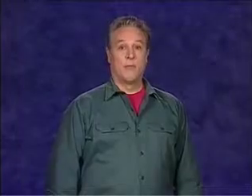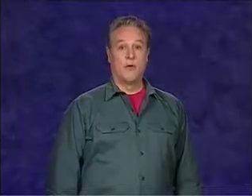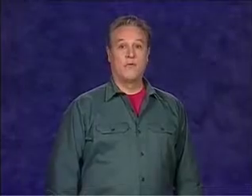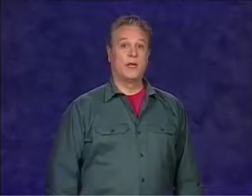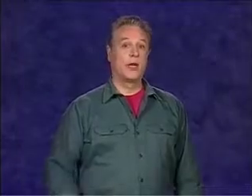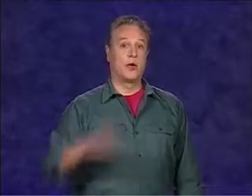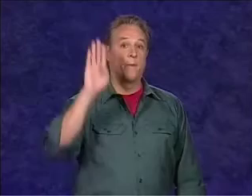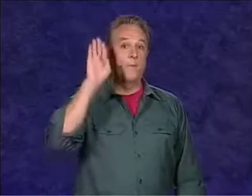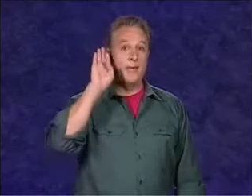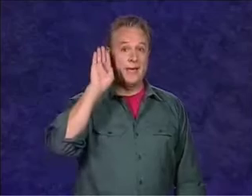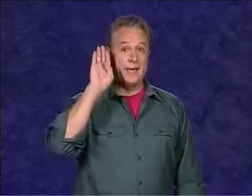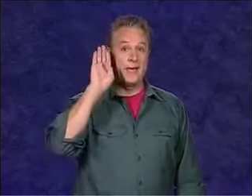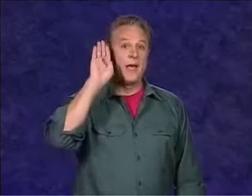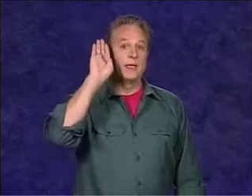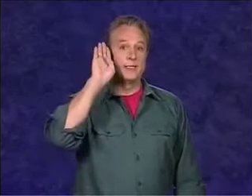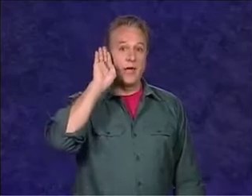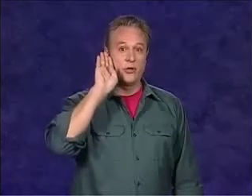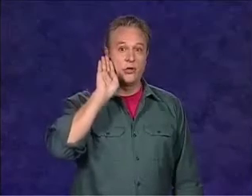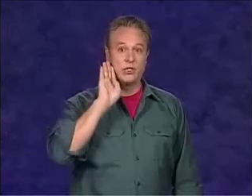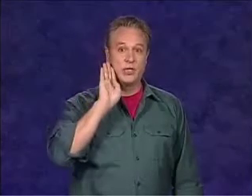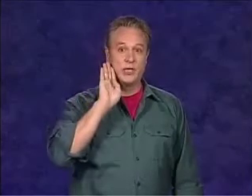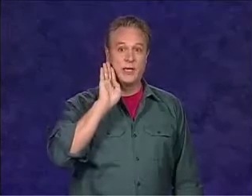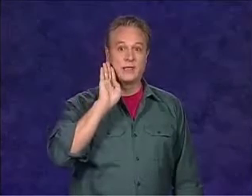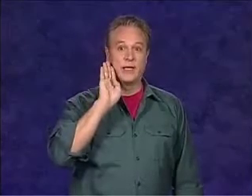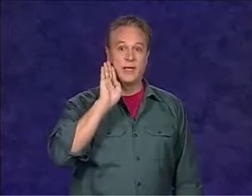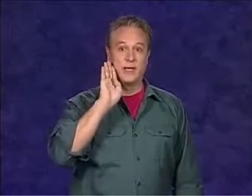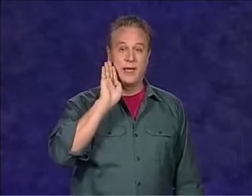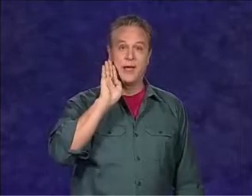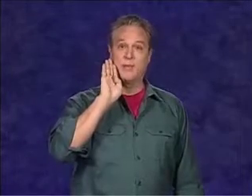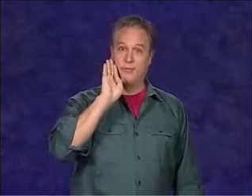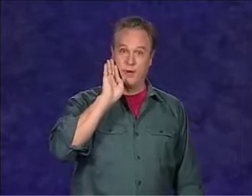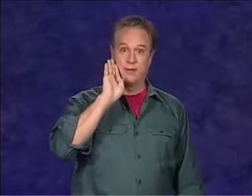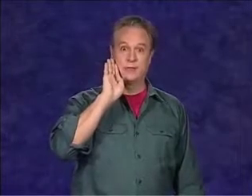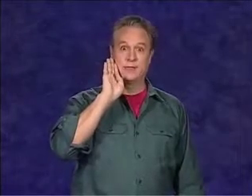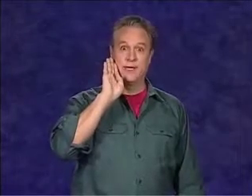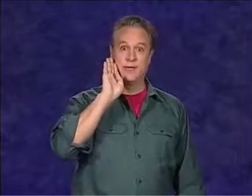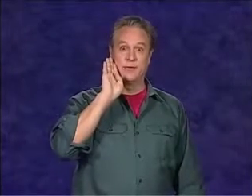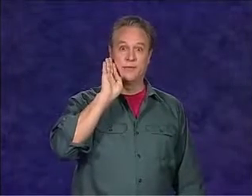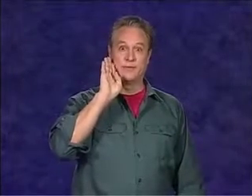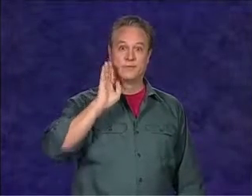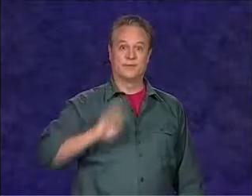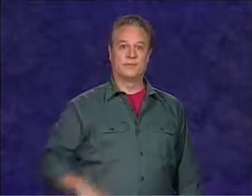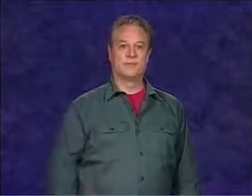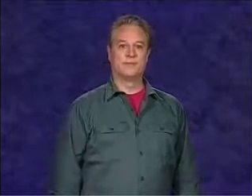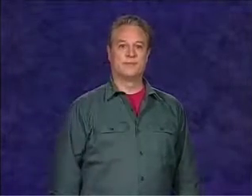Move the letter B down your cheek to indicate brown skin.